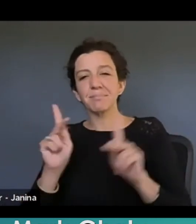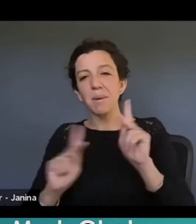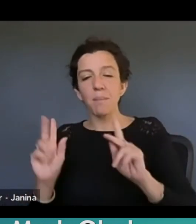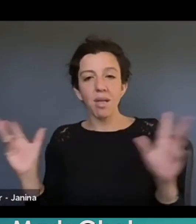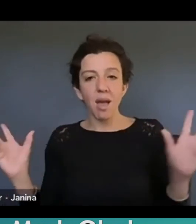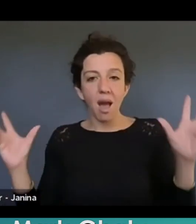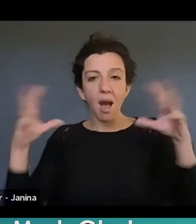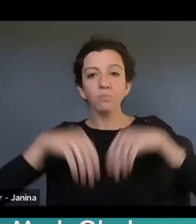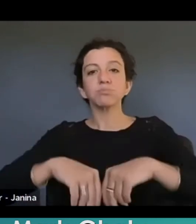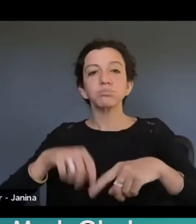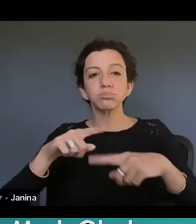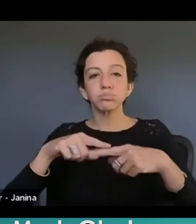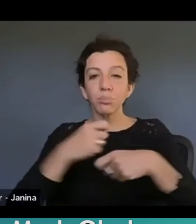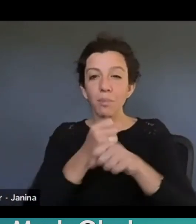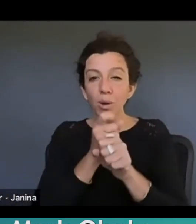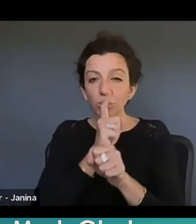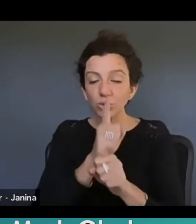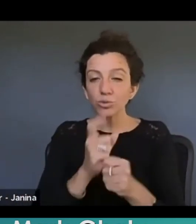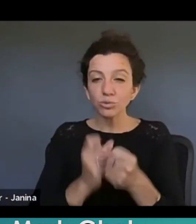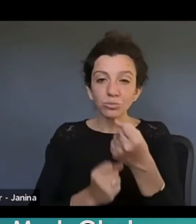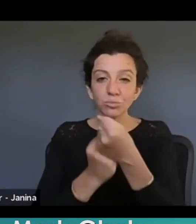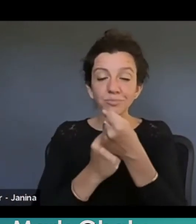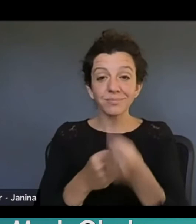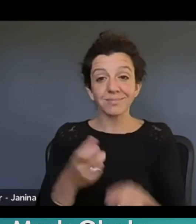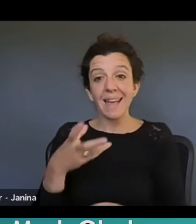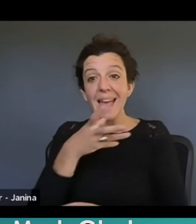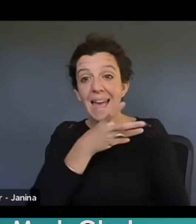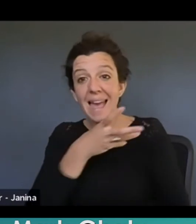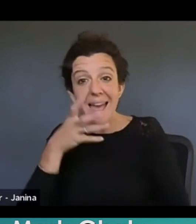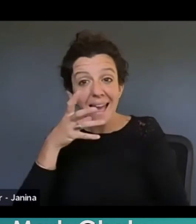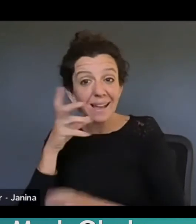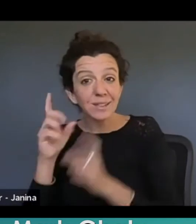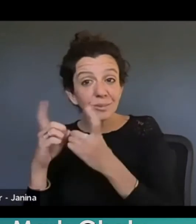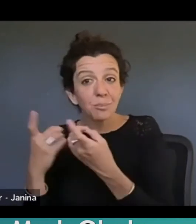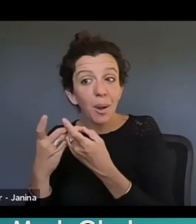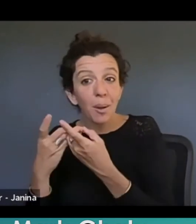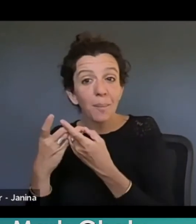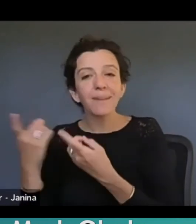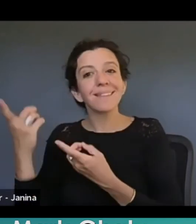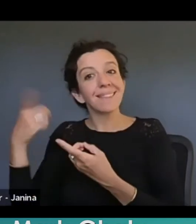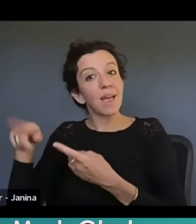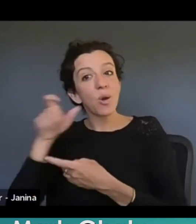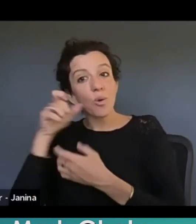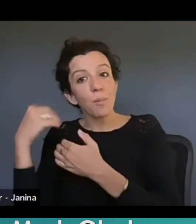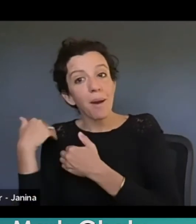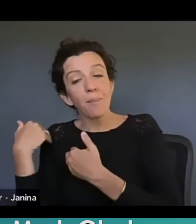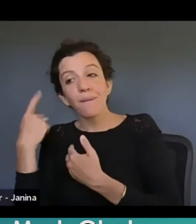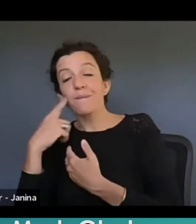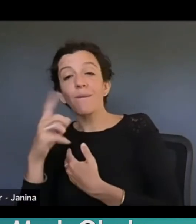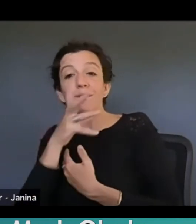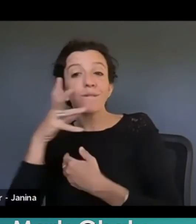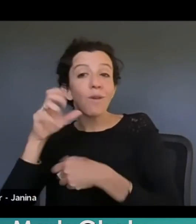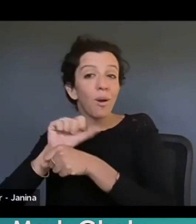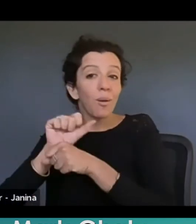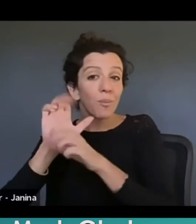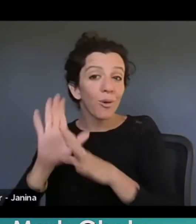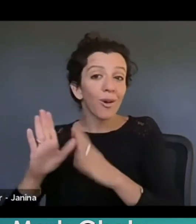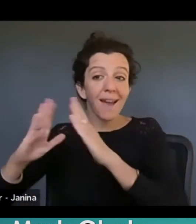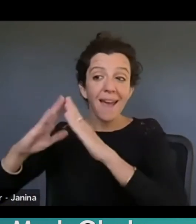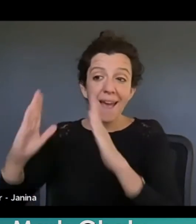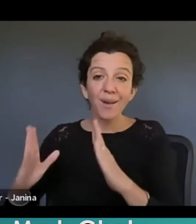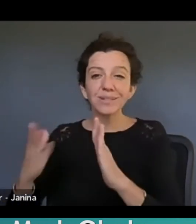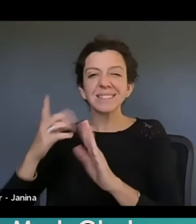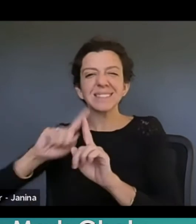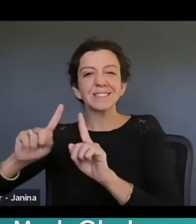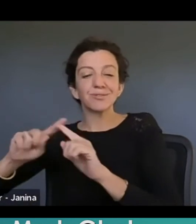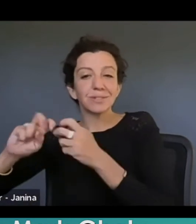housing, our ag department and agency that thinks about farm worker housing issues in the that are